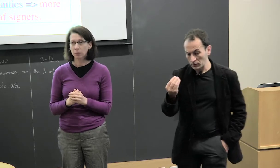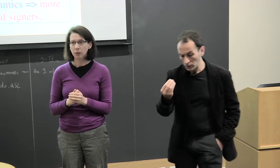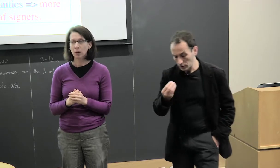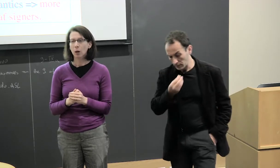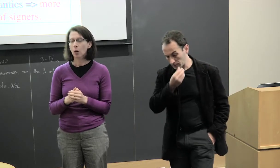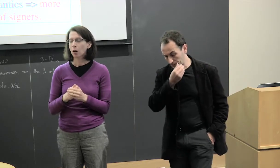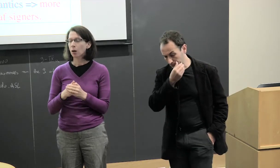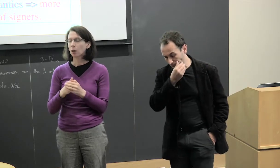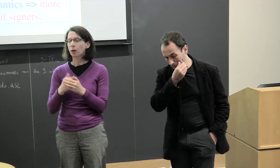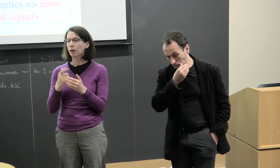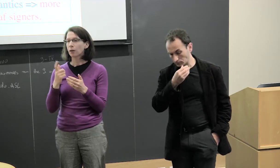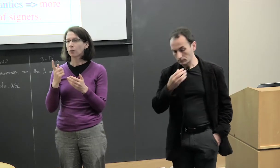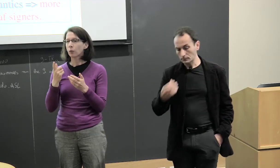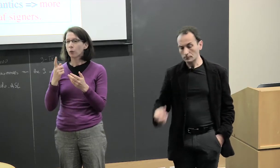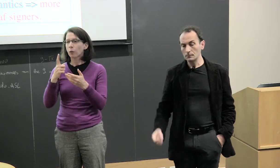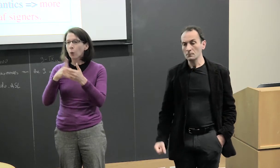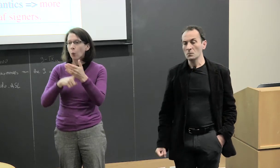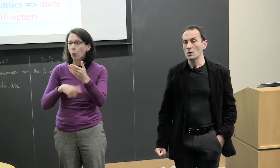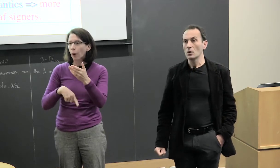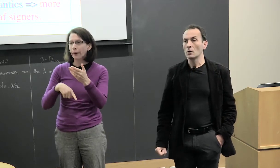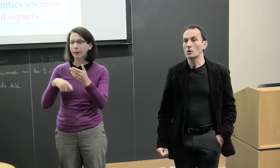under what conditions